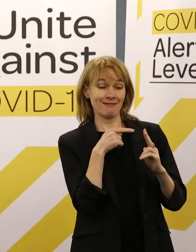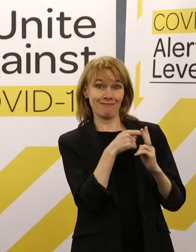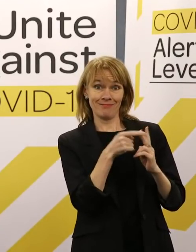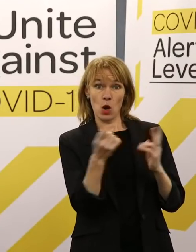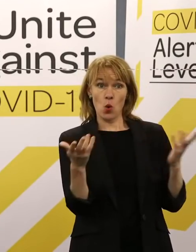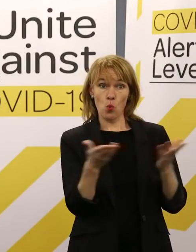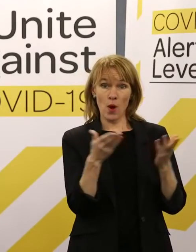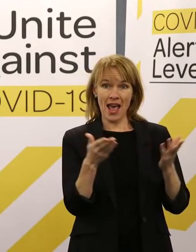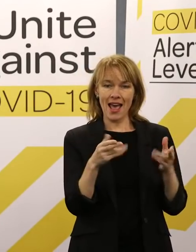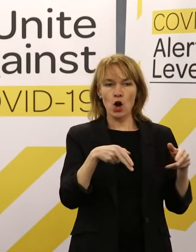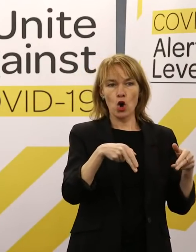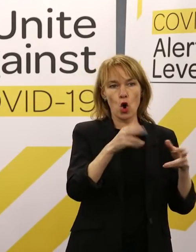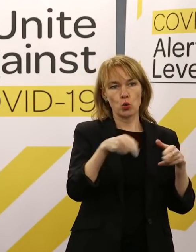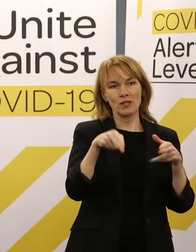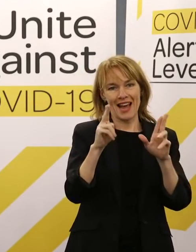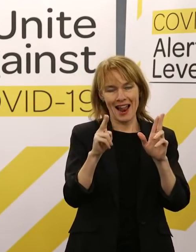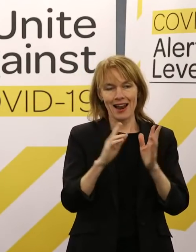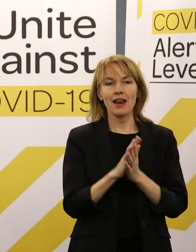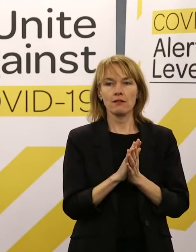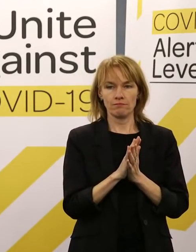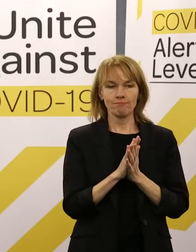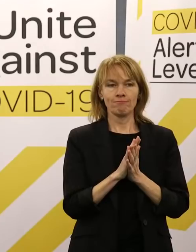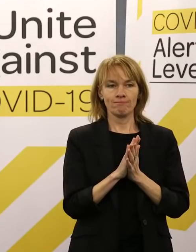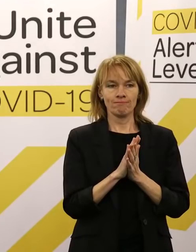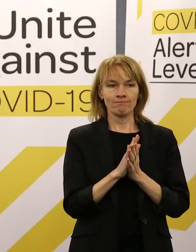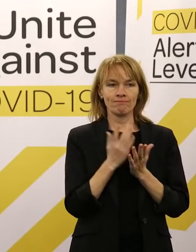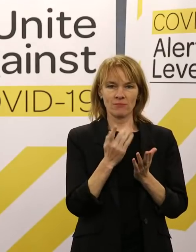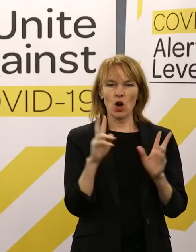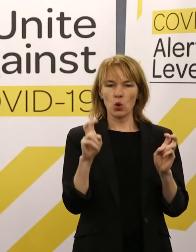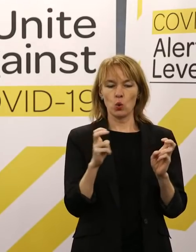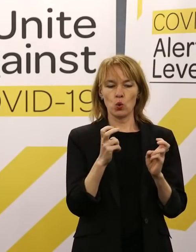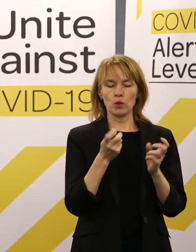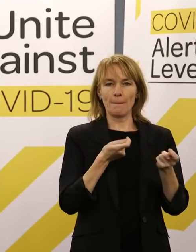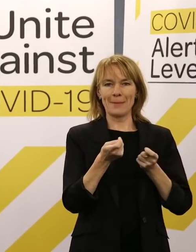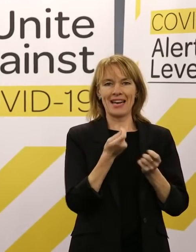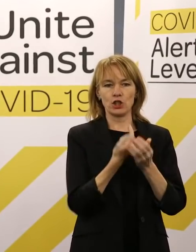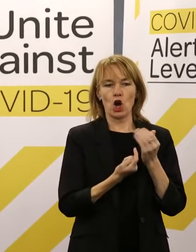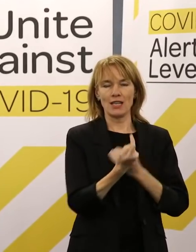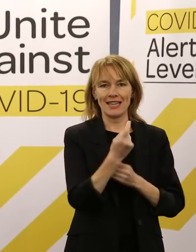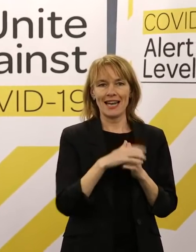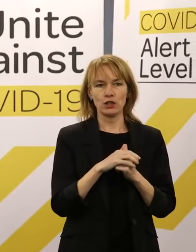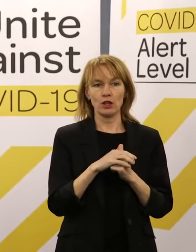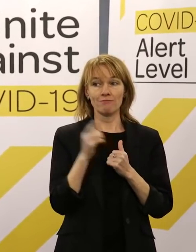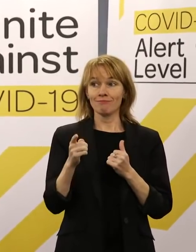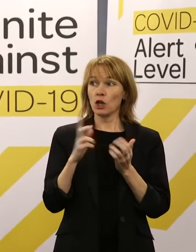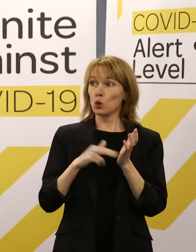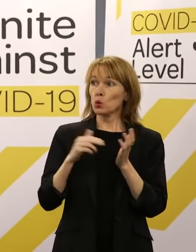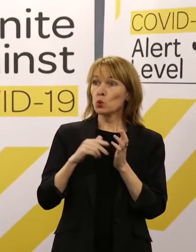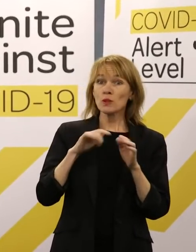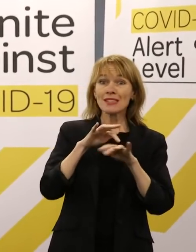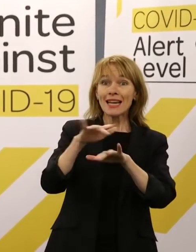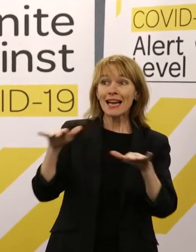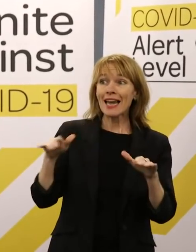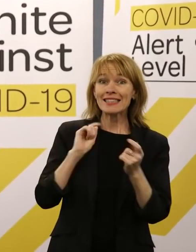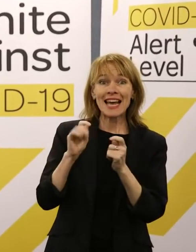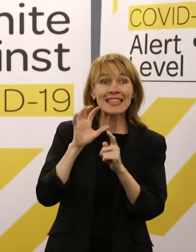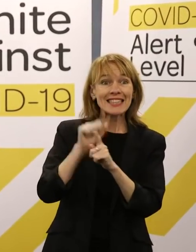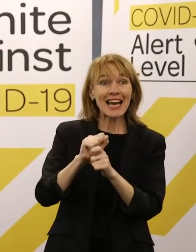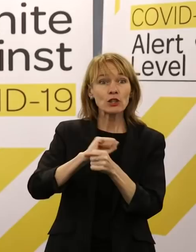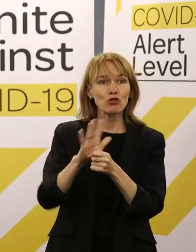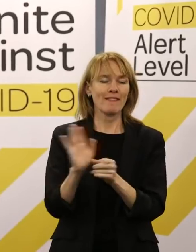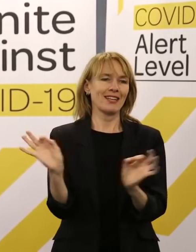isolation facilities. There continue to be no cases to report from our community. Both of